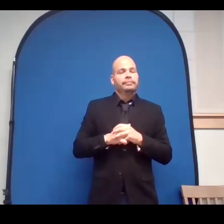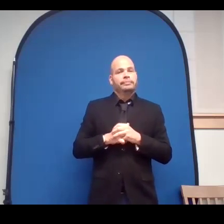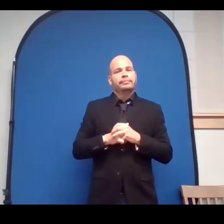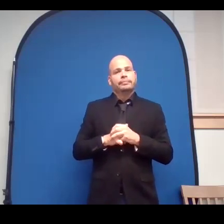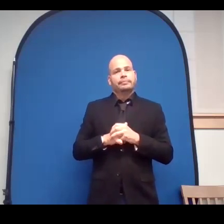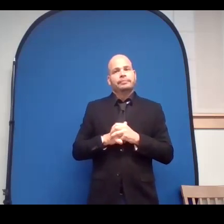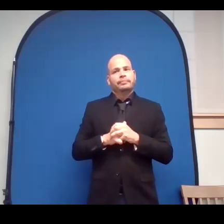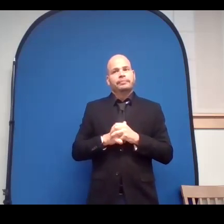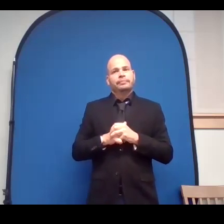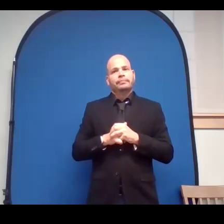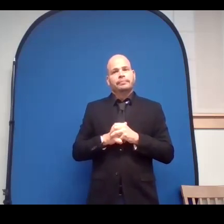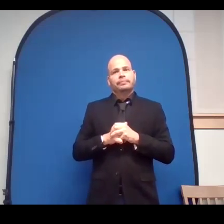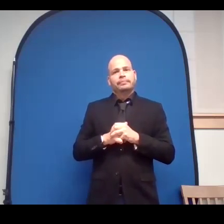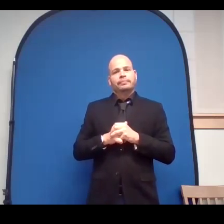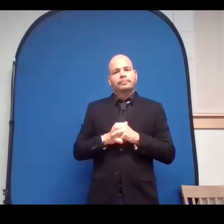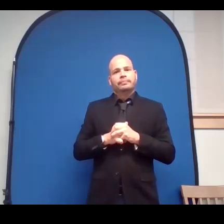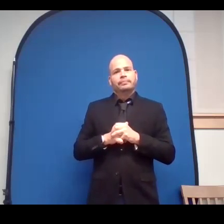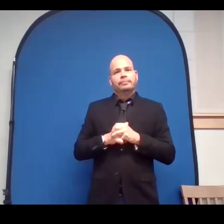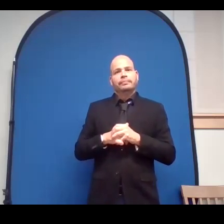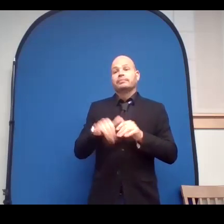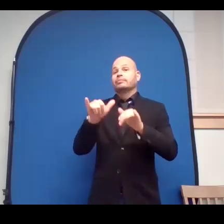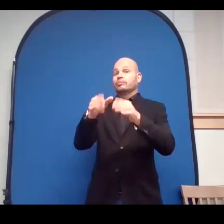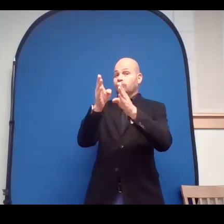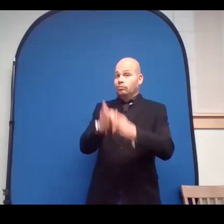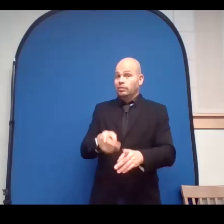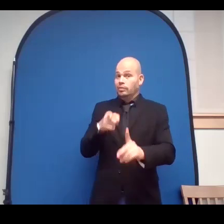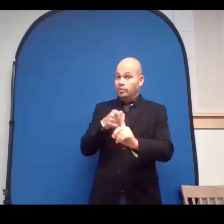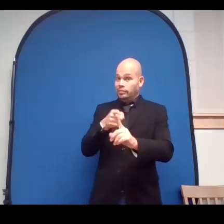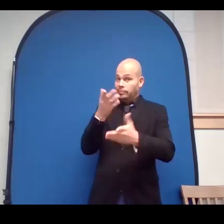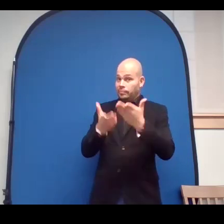separating from the Army for medical reasons.